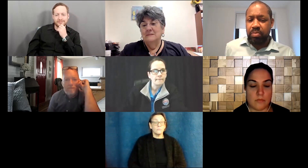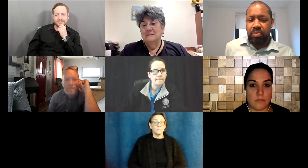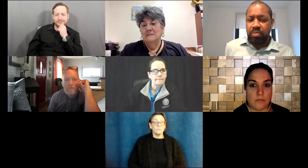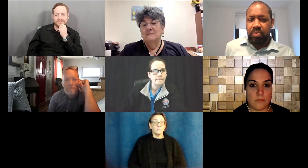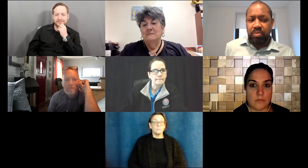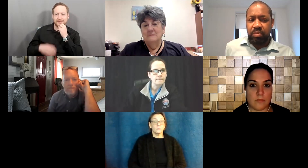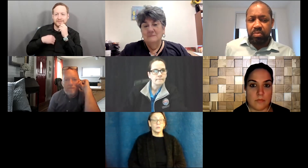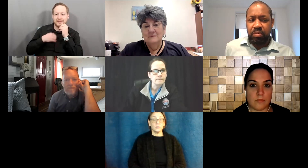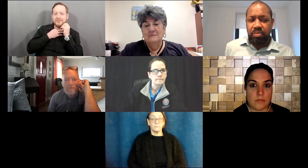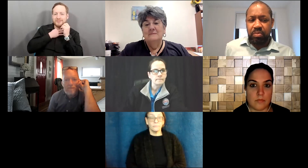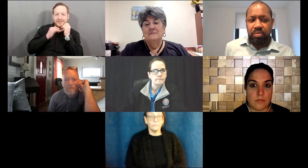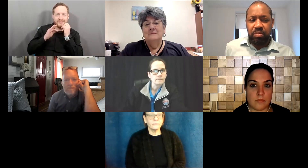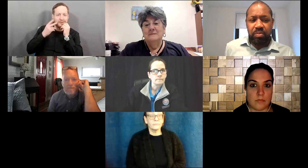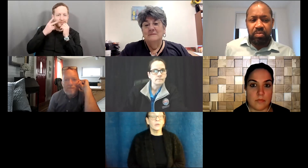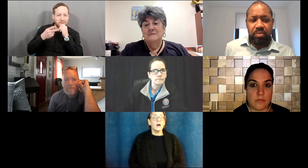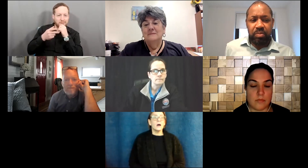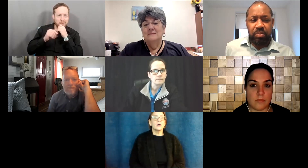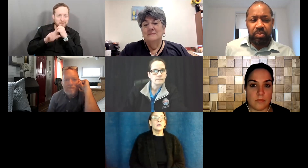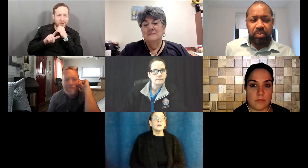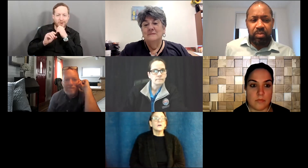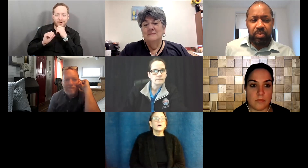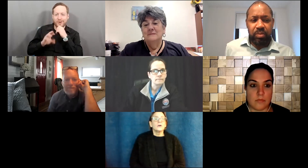Nope. We're good.